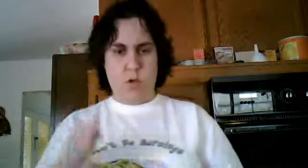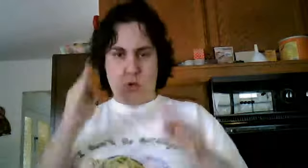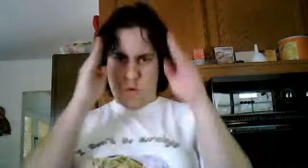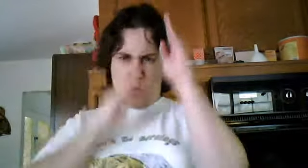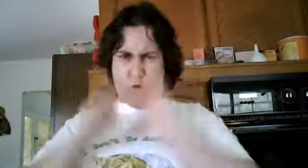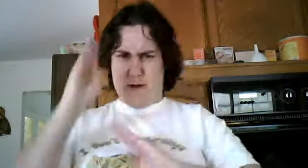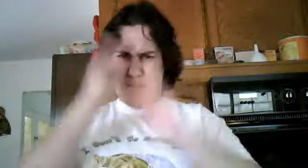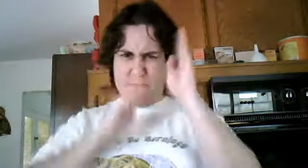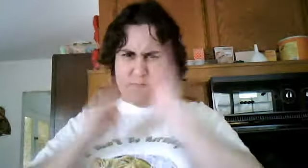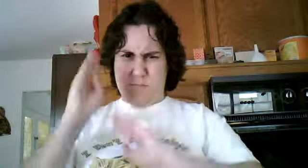Worry?